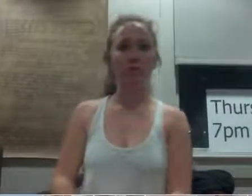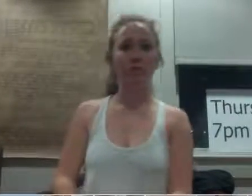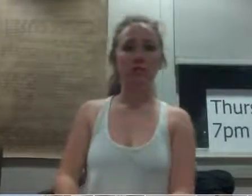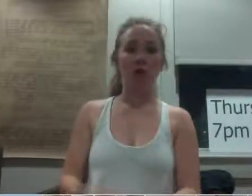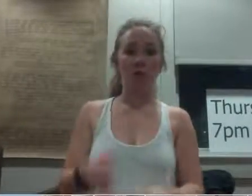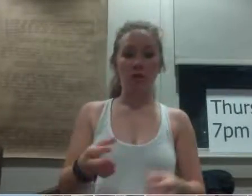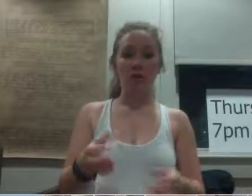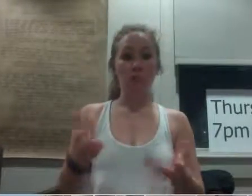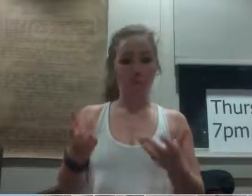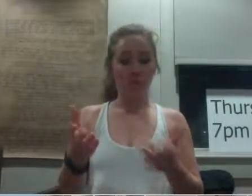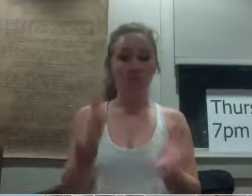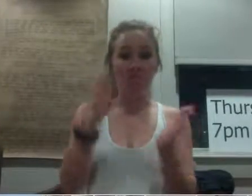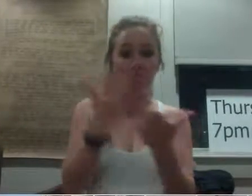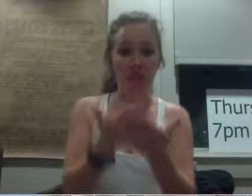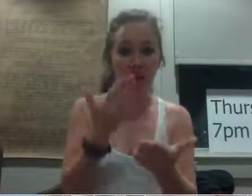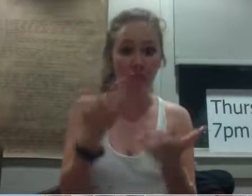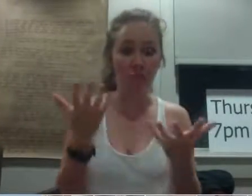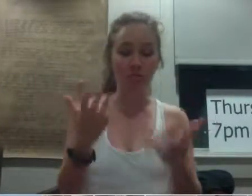In your food, in your body.